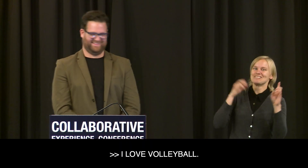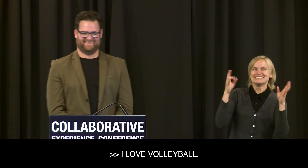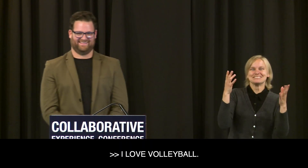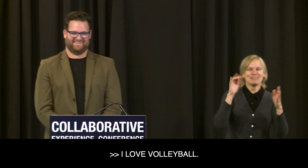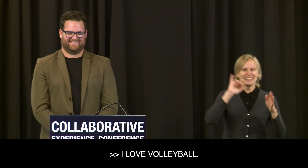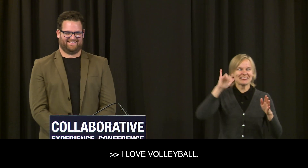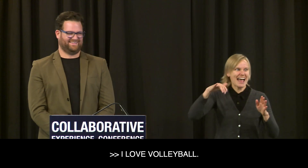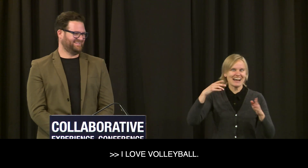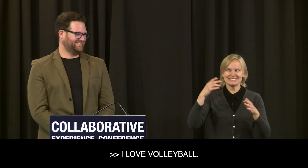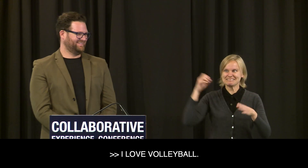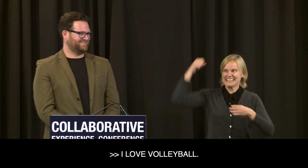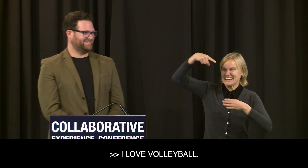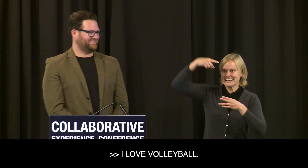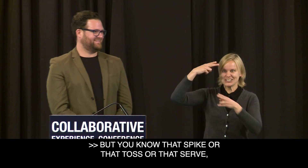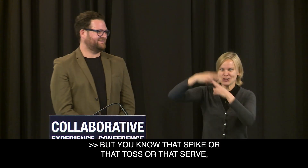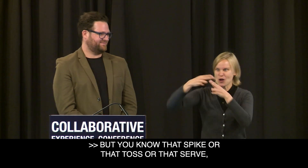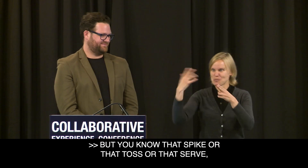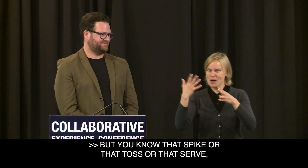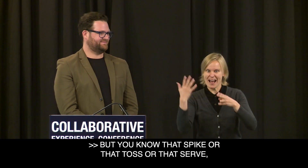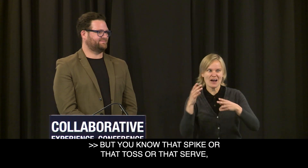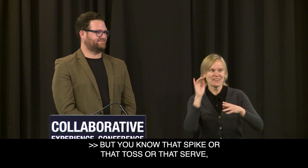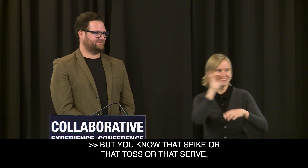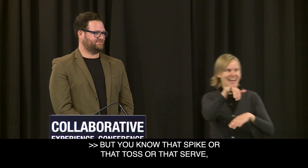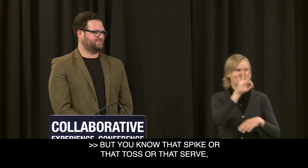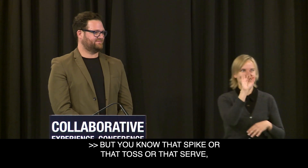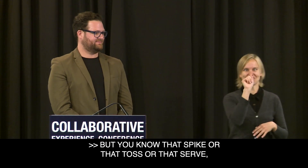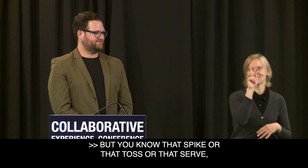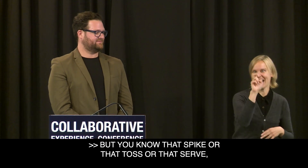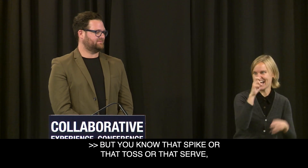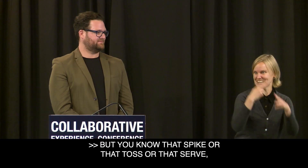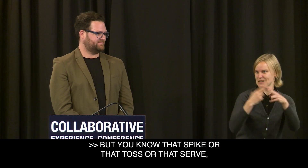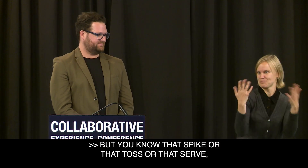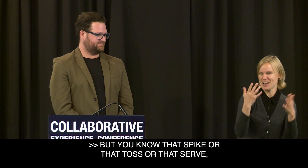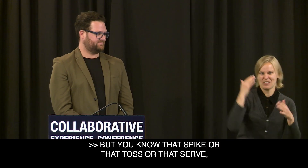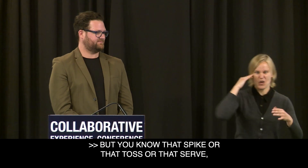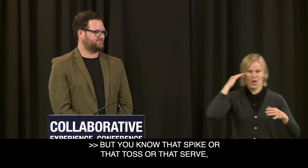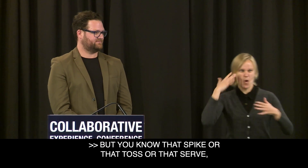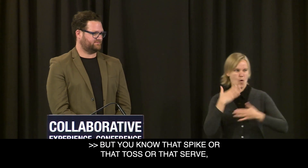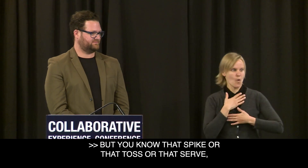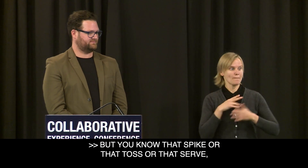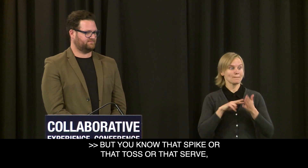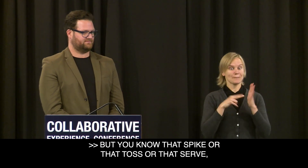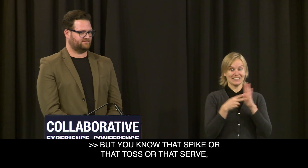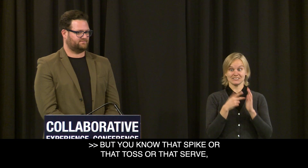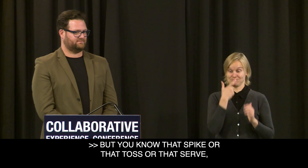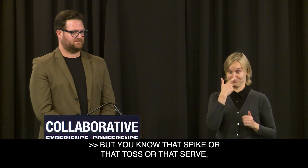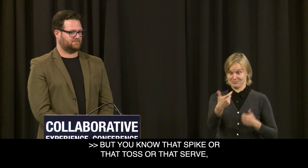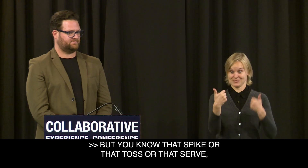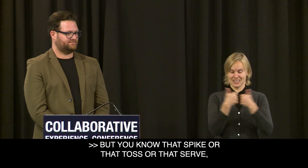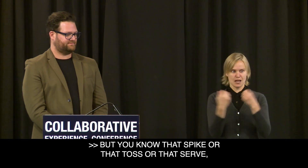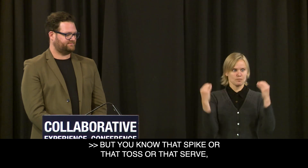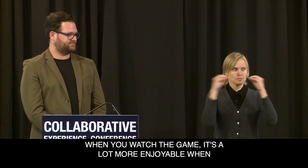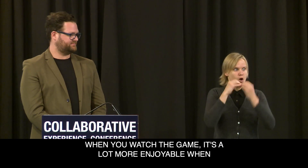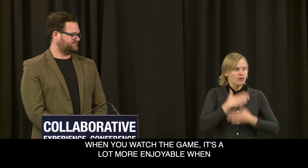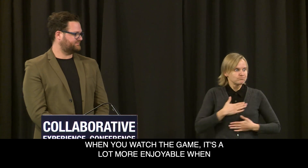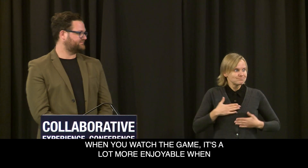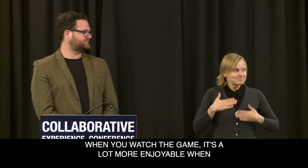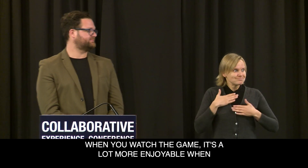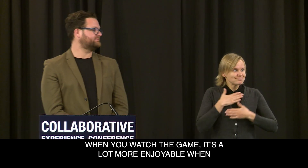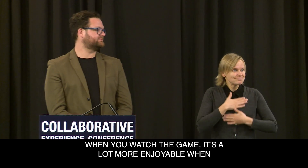volleyball. But it's like I don't what that spike or that toss or that serve. When you watch the game is a